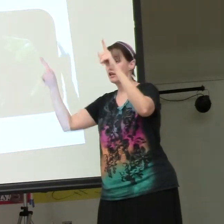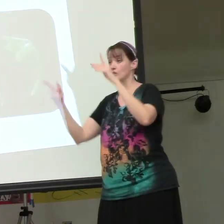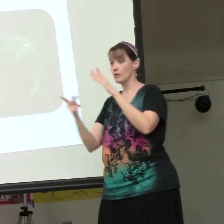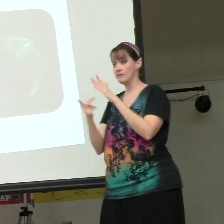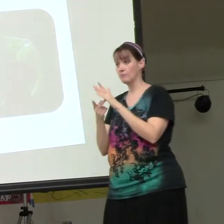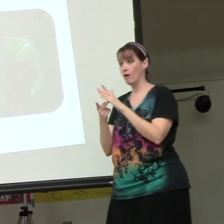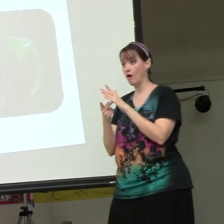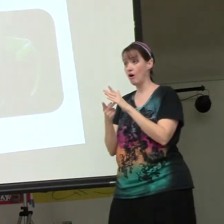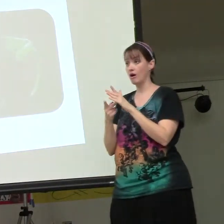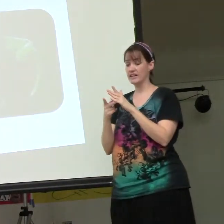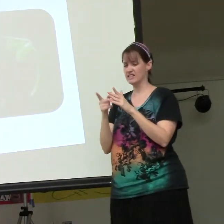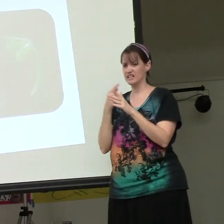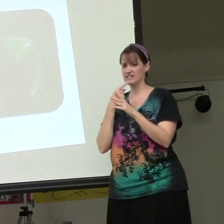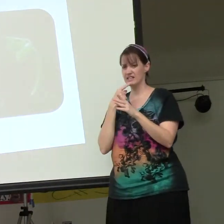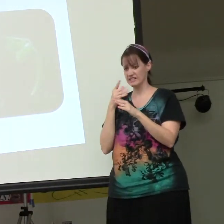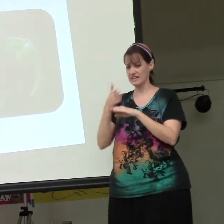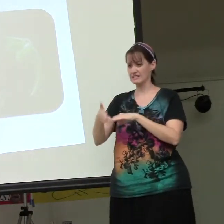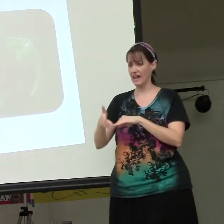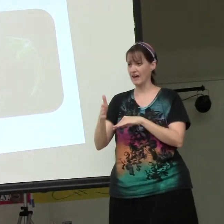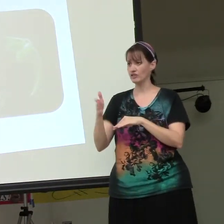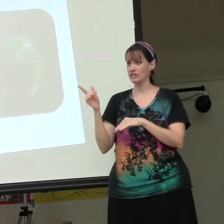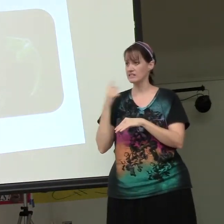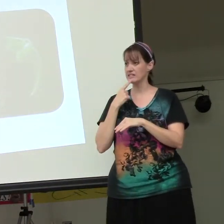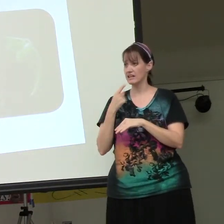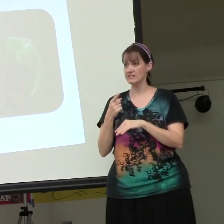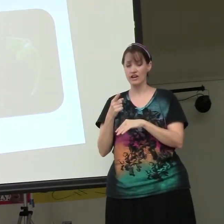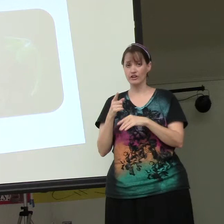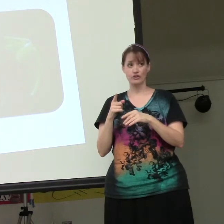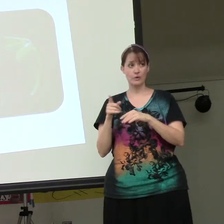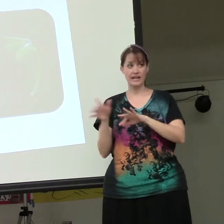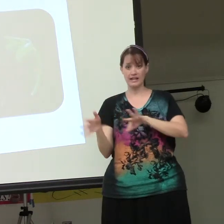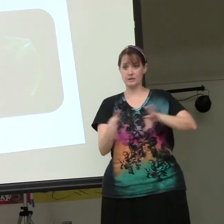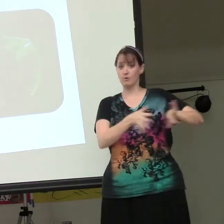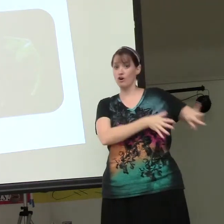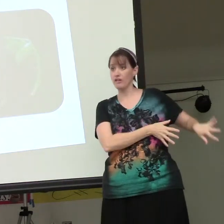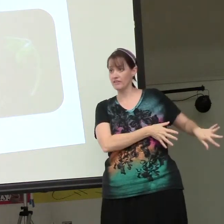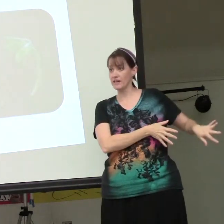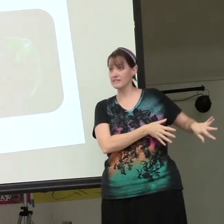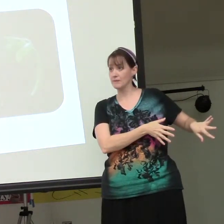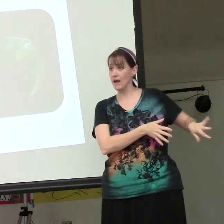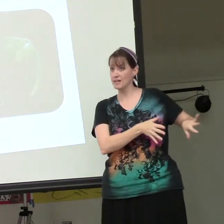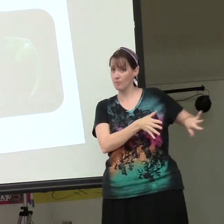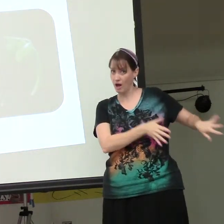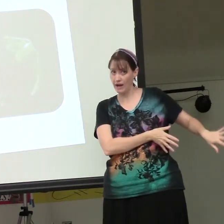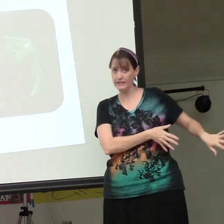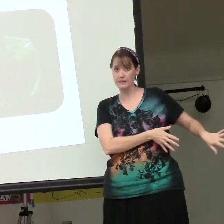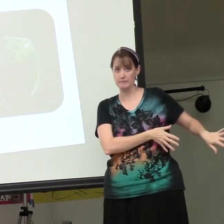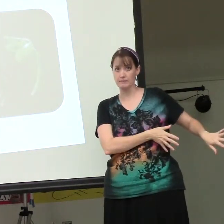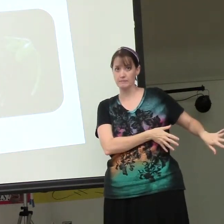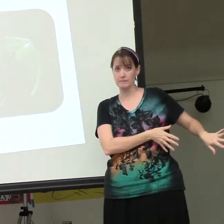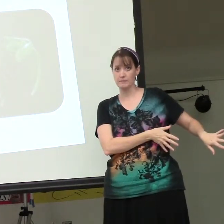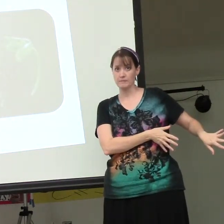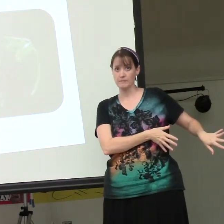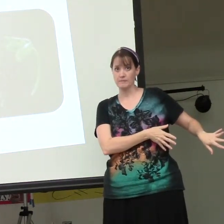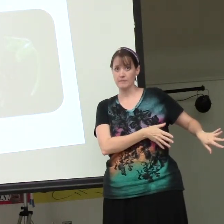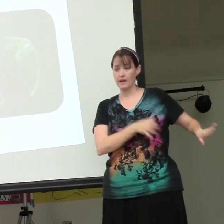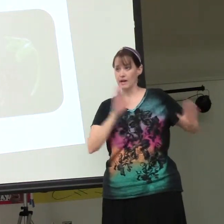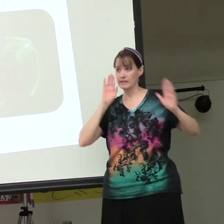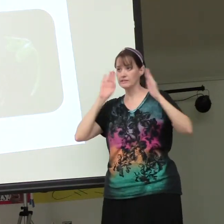So even Paul, he says, after this, he says, you know, he has to put all the things in the past behind him. And he sets